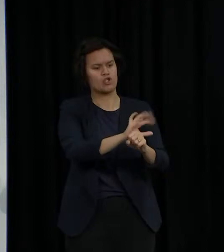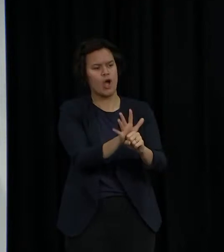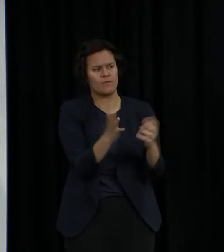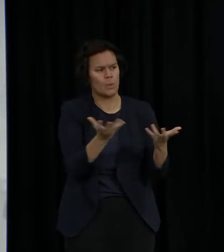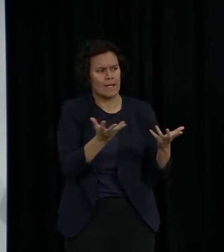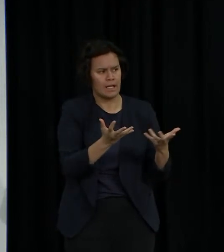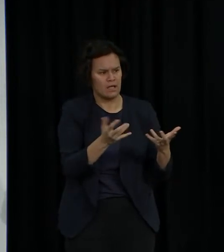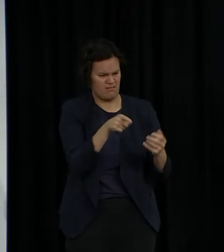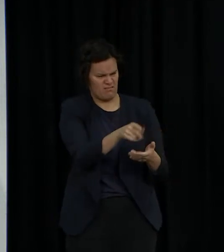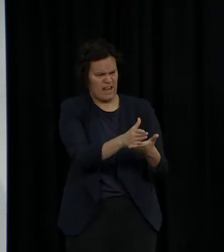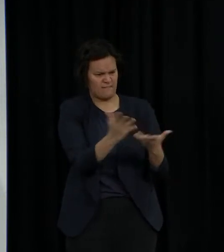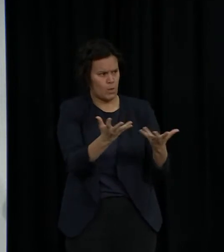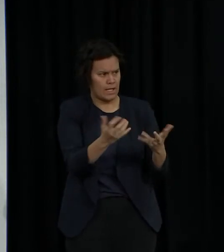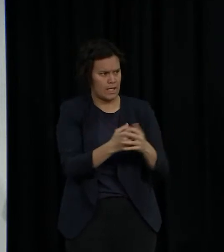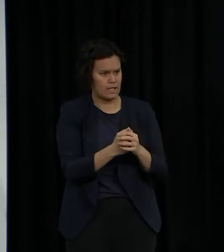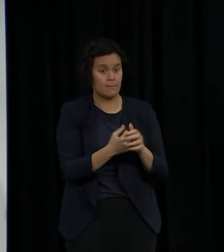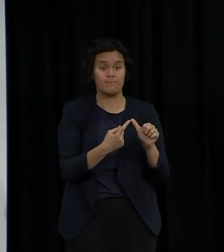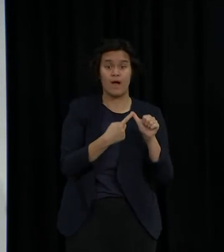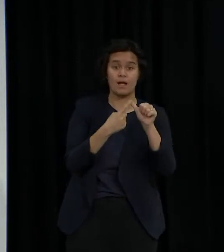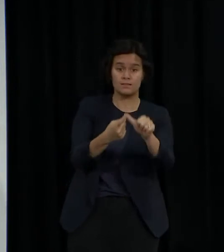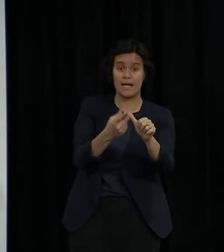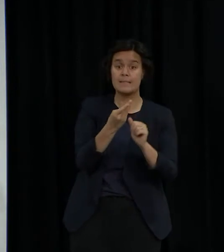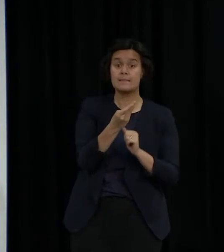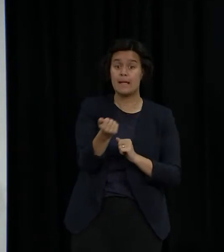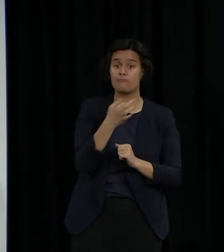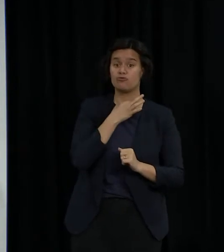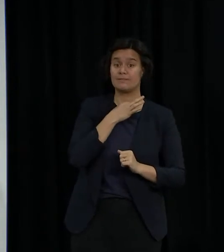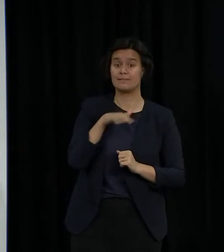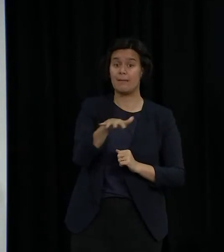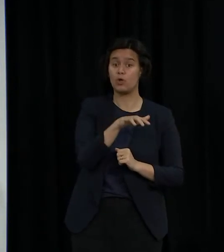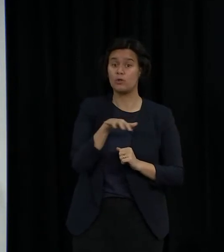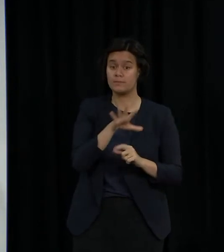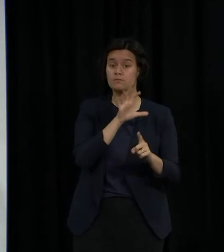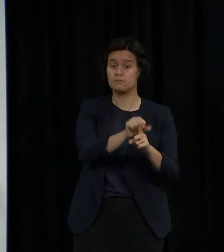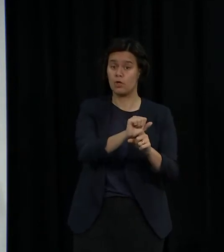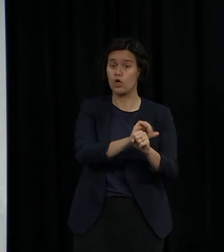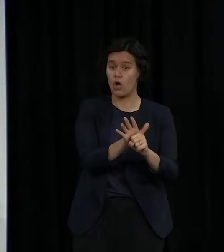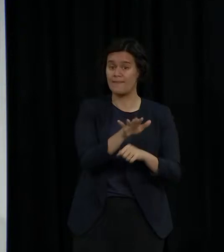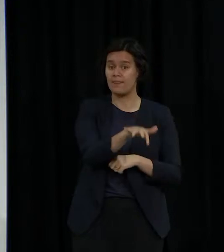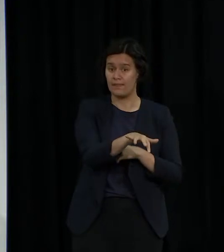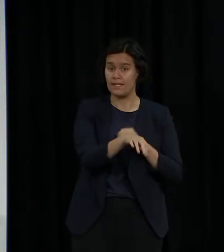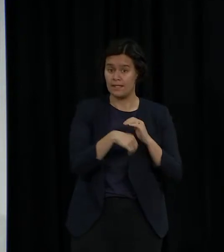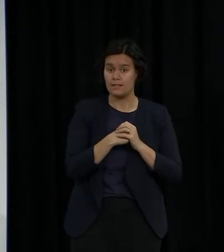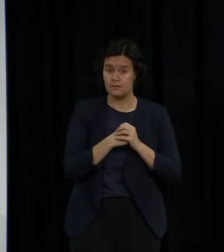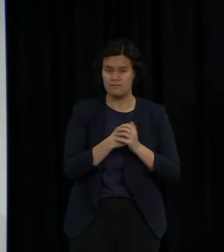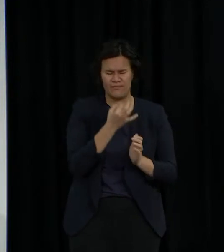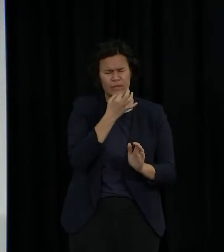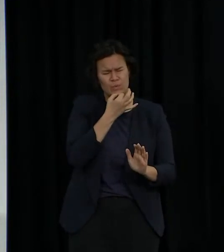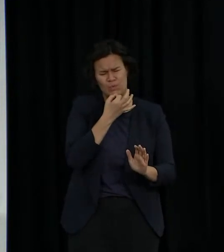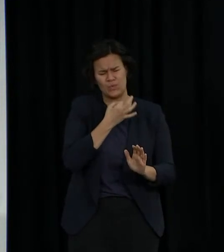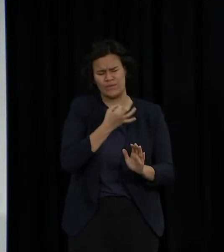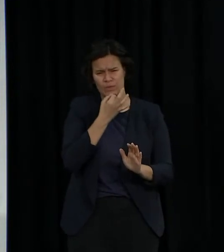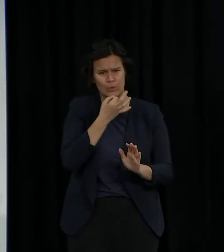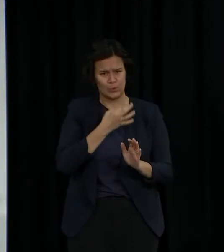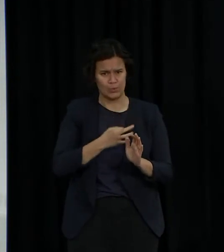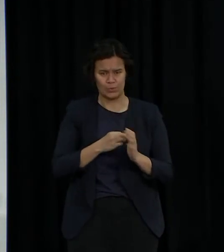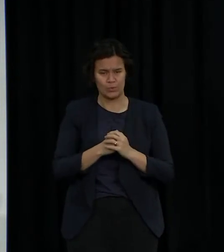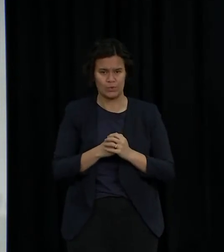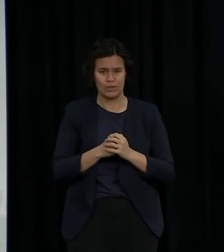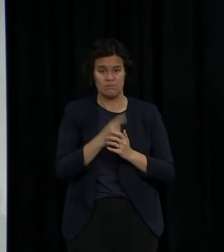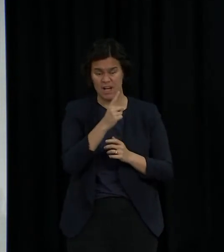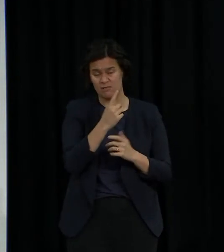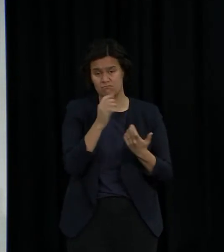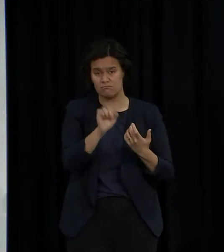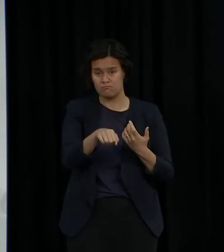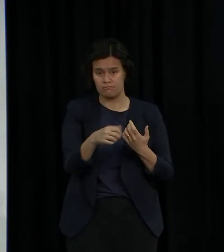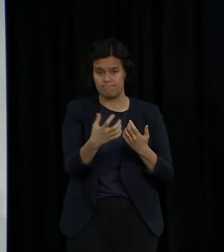that we have some of our suburbs testing. We've been able to pick up some very small number of new cases as a result